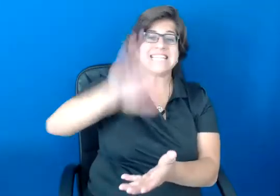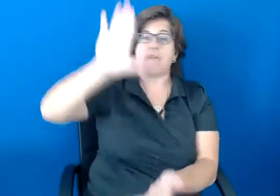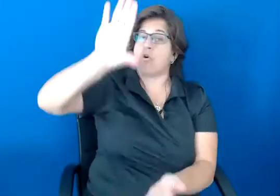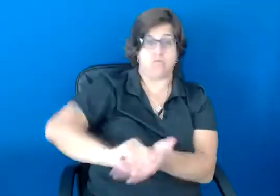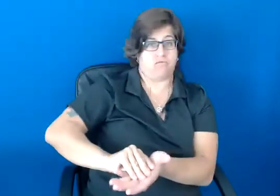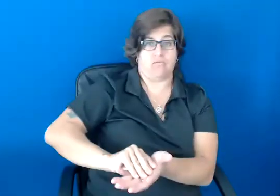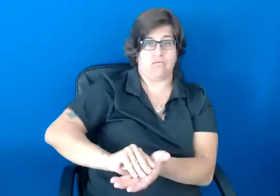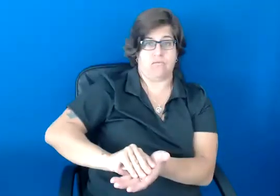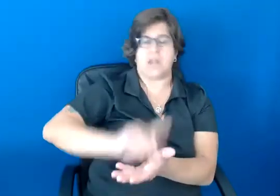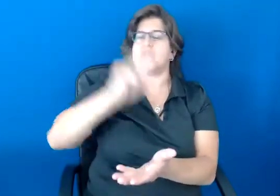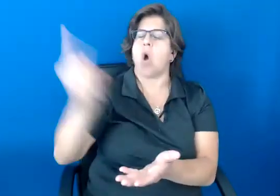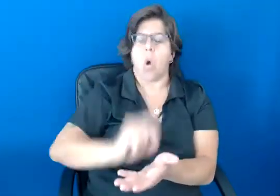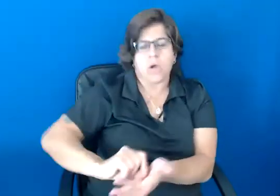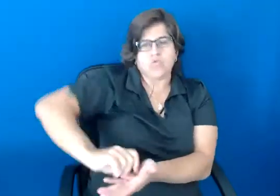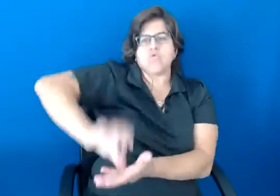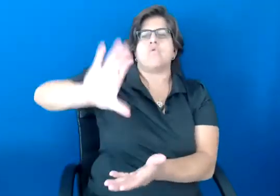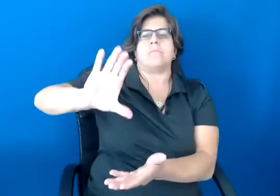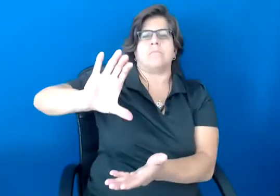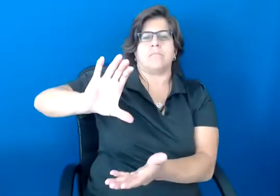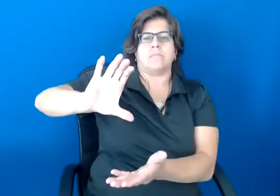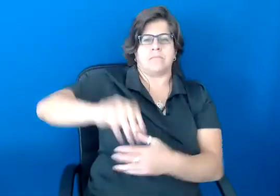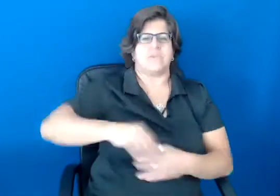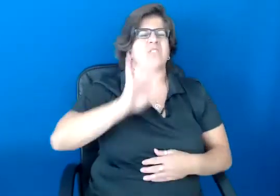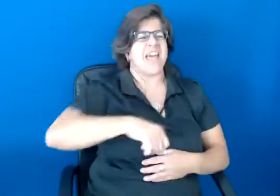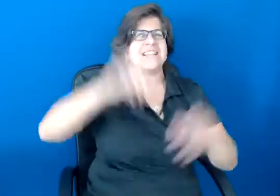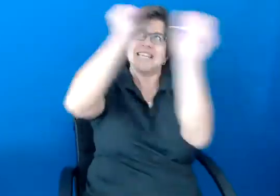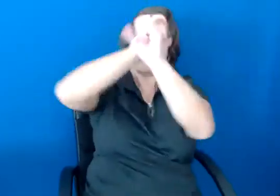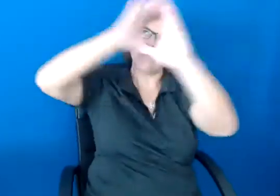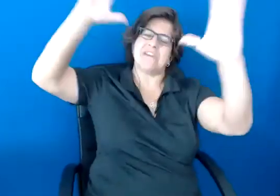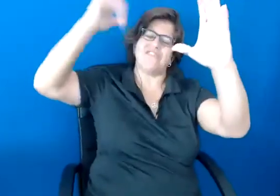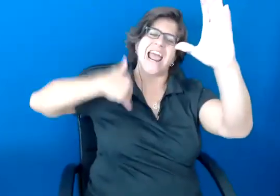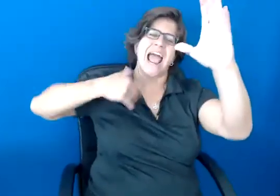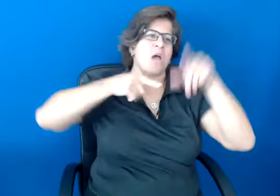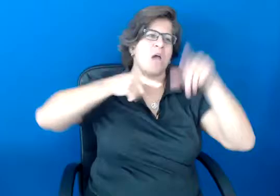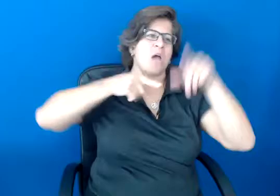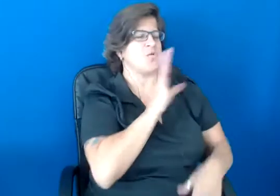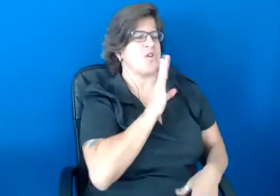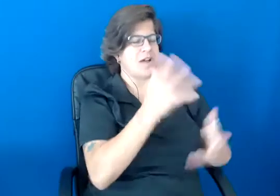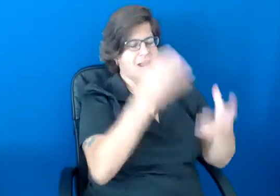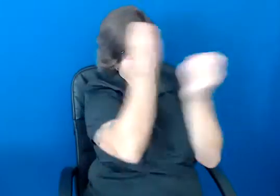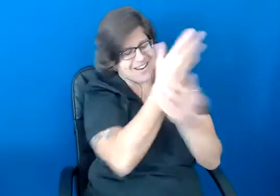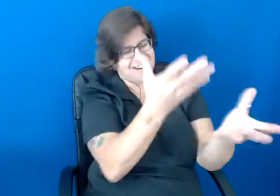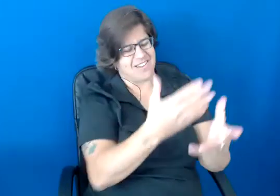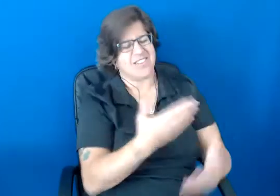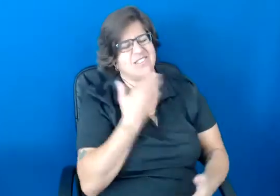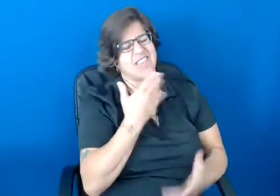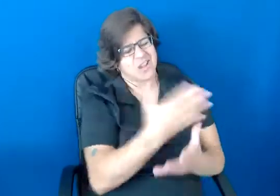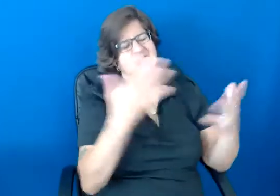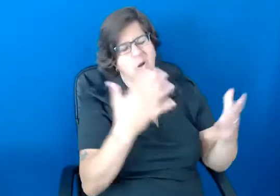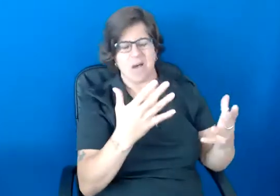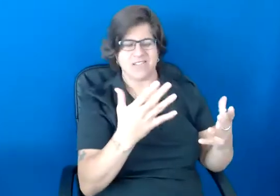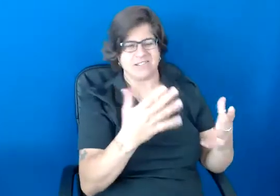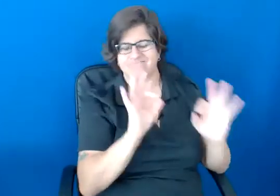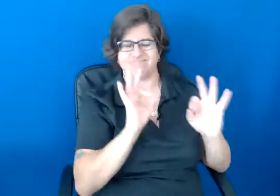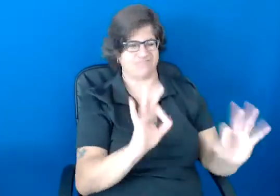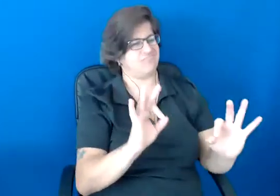empty. So that's the image I had of when you were talking. So I just wanted to share that. Thank you so much. It made my day. Thank